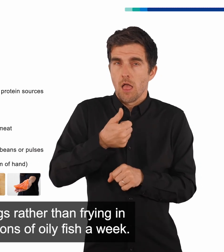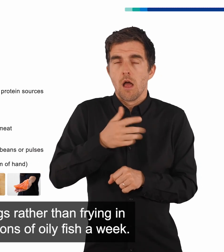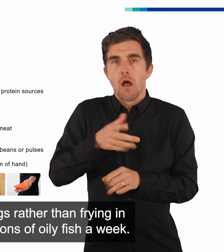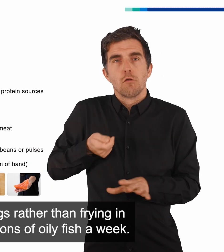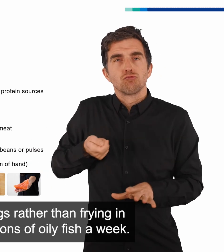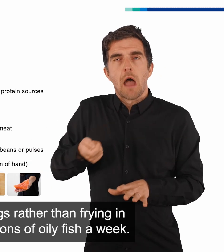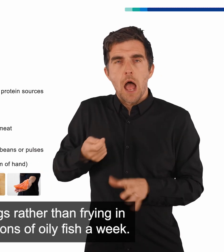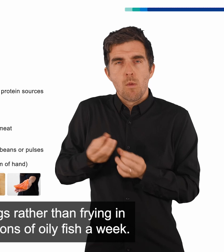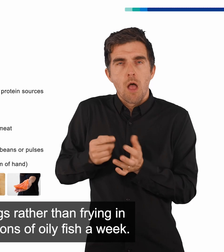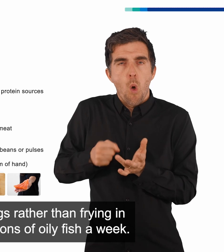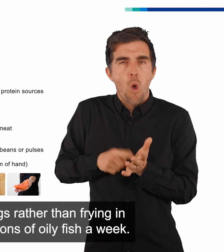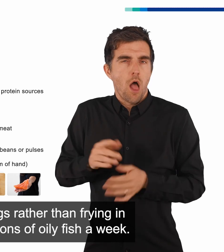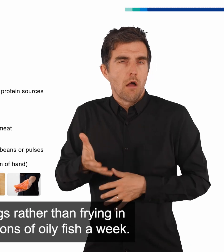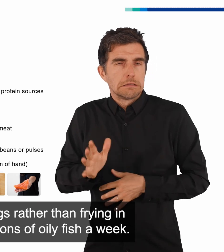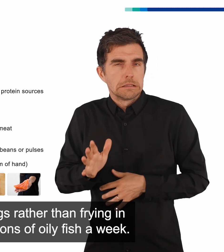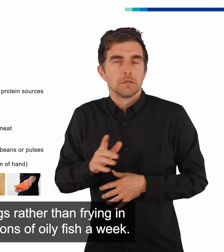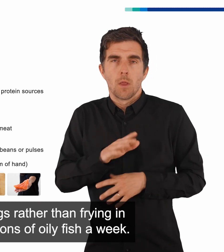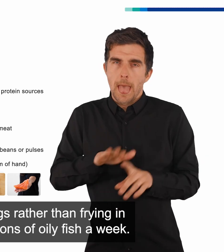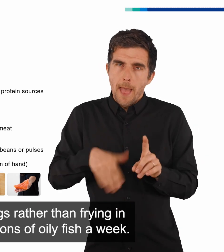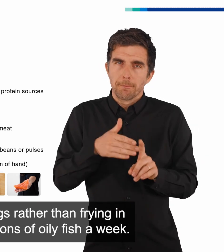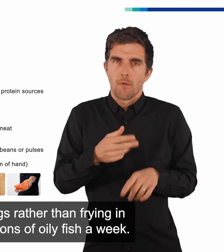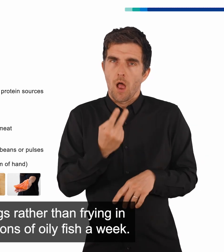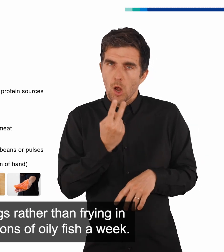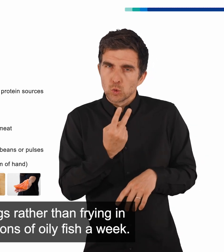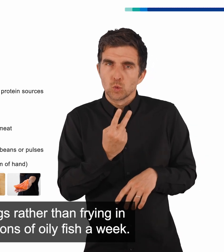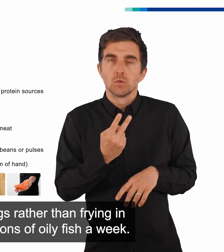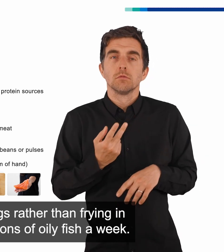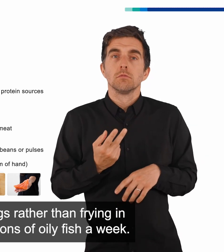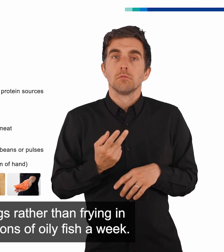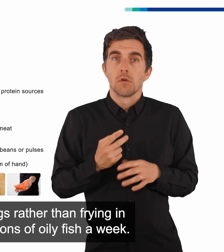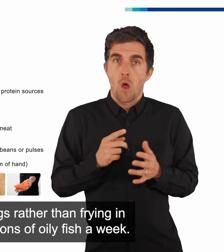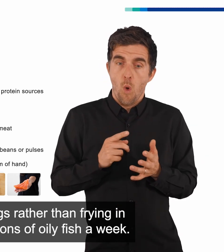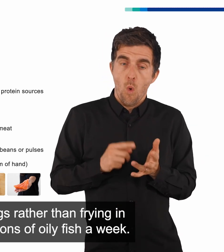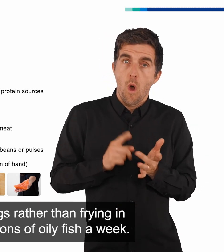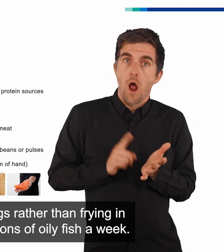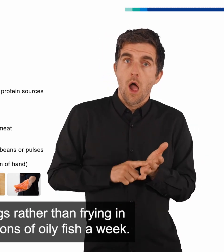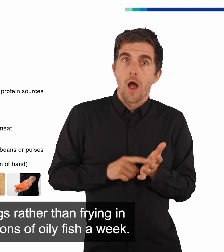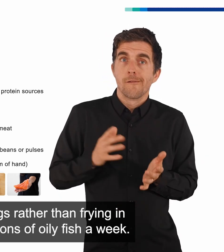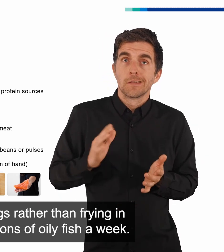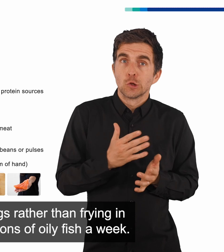of oily fish a week. Here are some examples of what each portion size would look like.